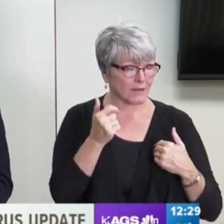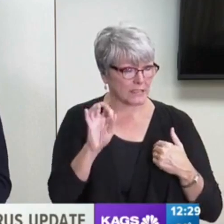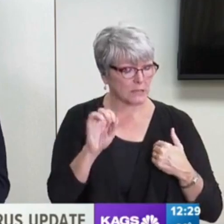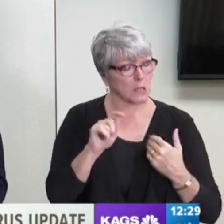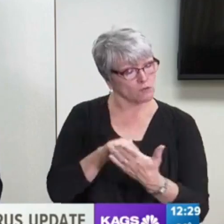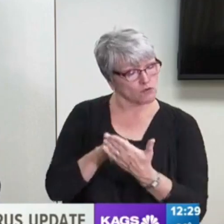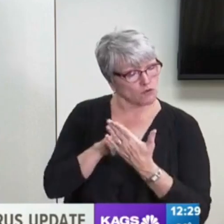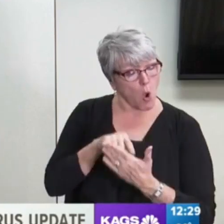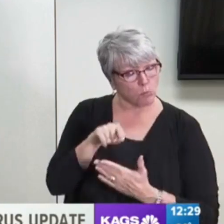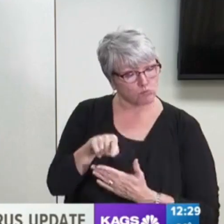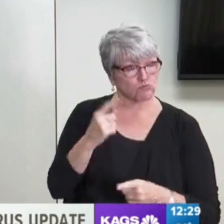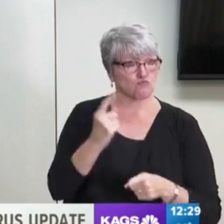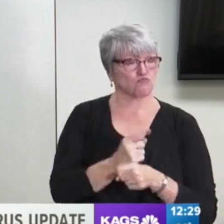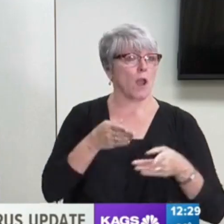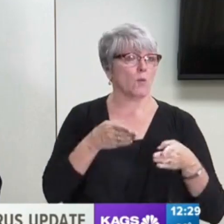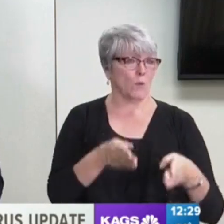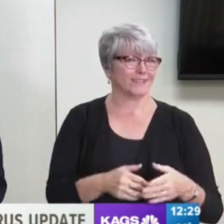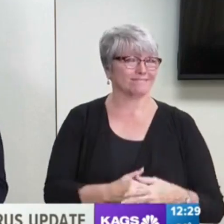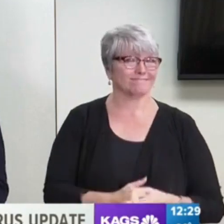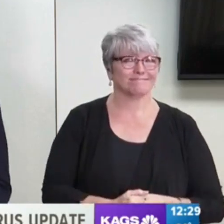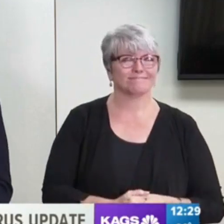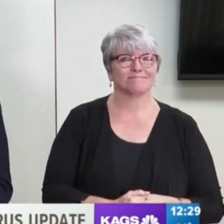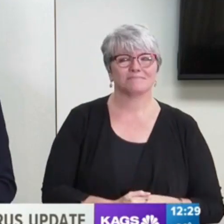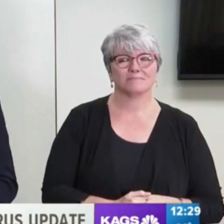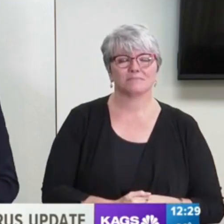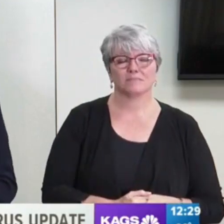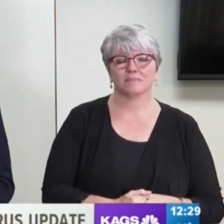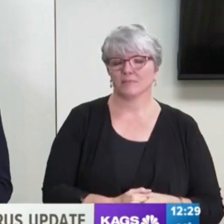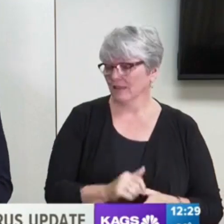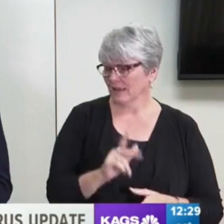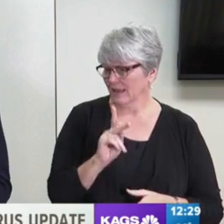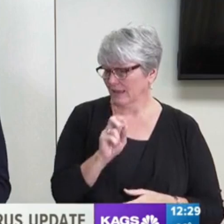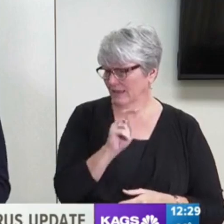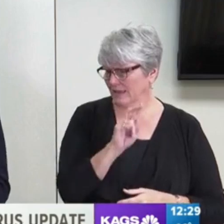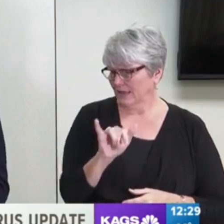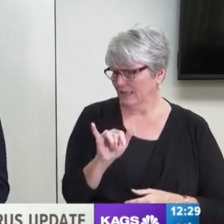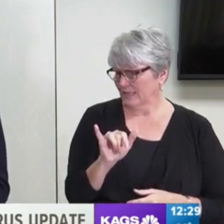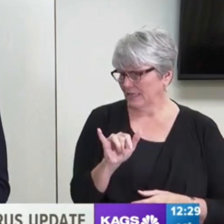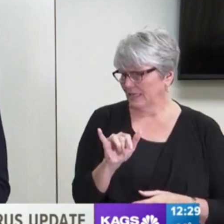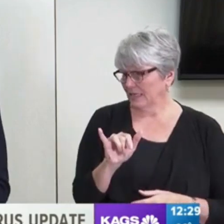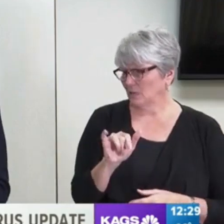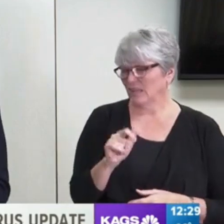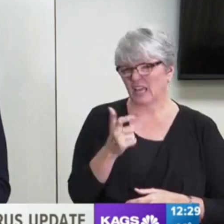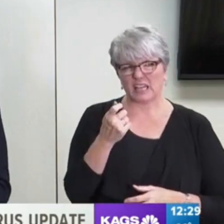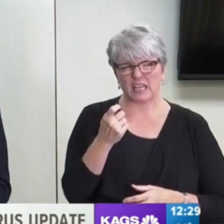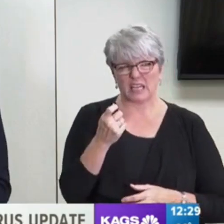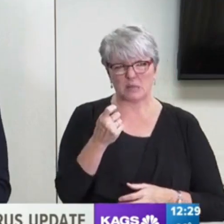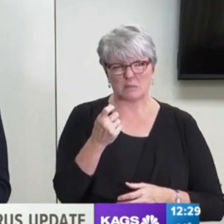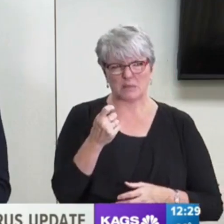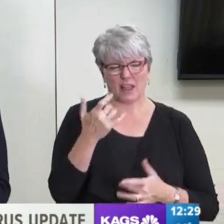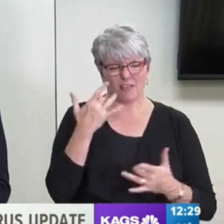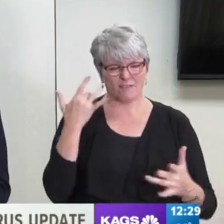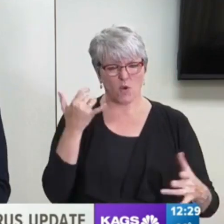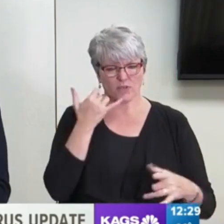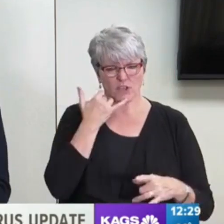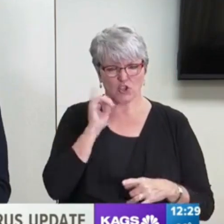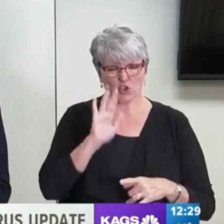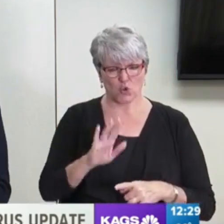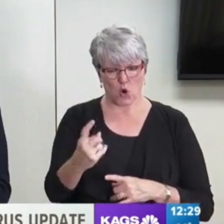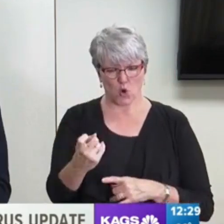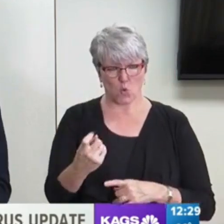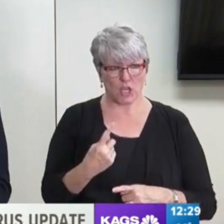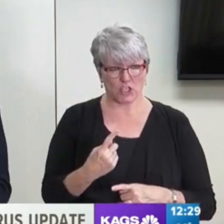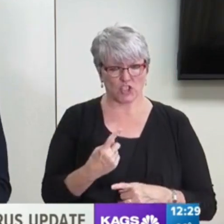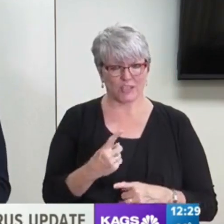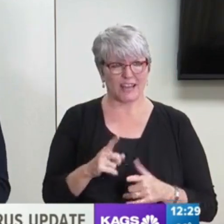us the right way to do this. And Kenny, we'll get a little bit of reverb out of the phone, and then we'll get to your